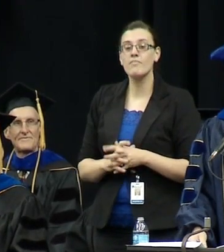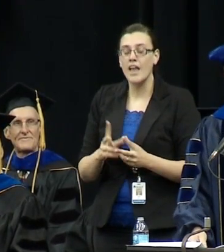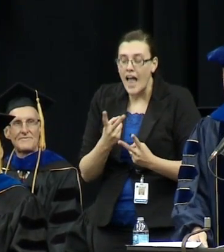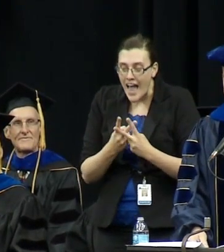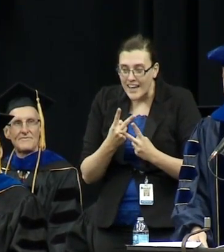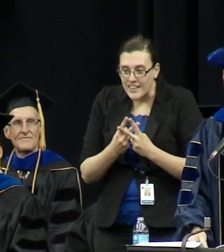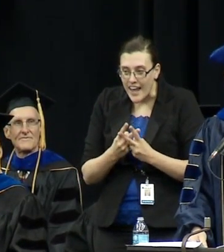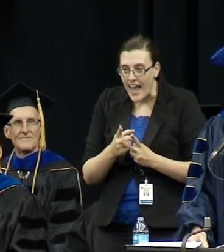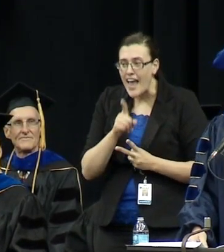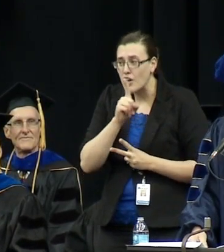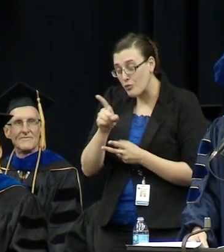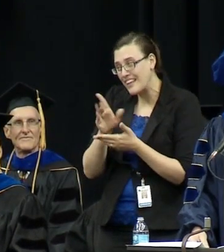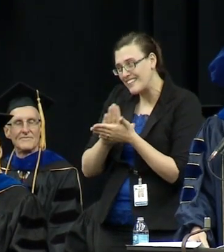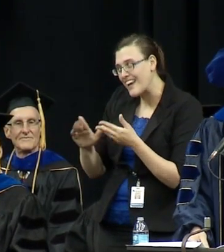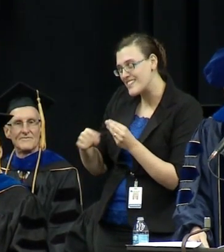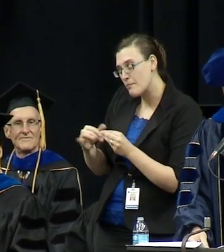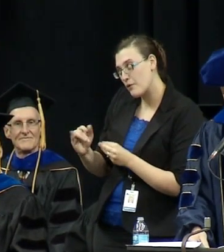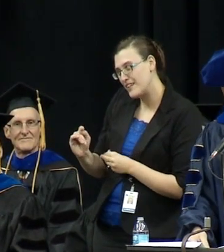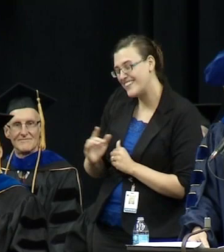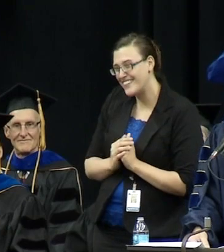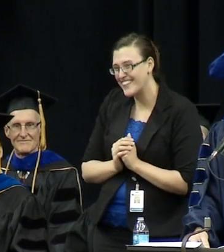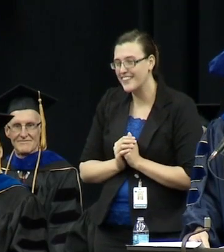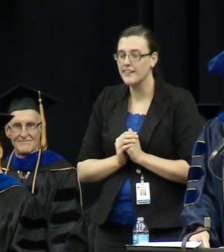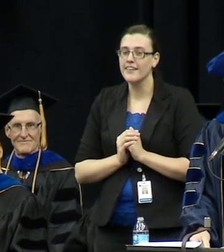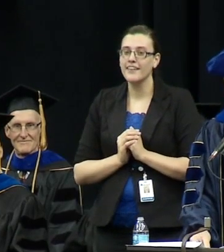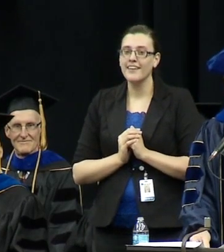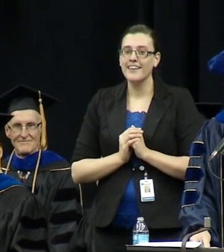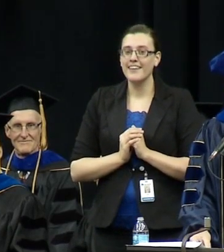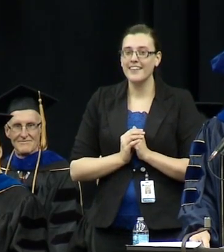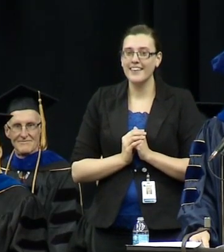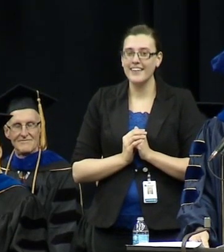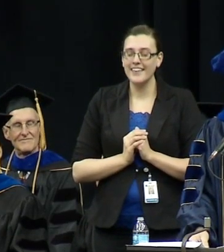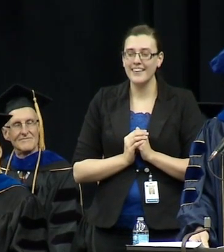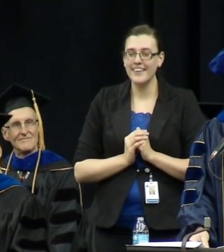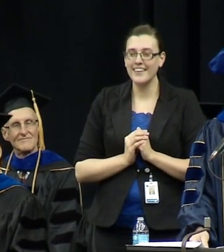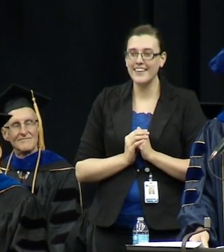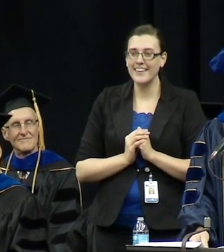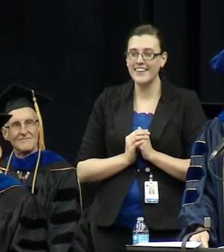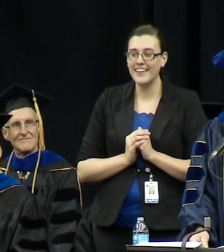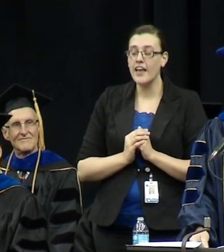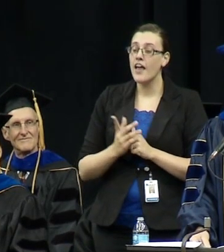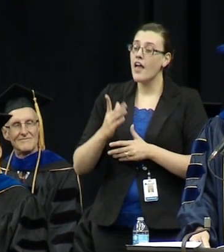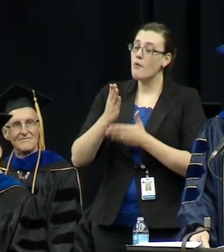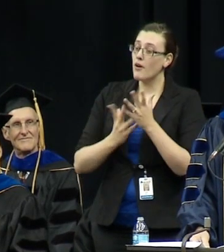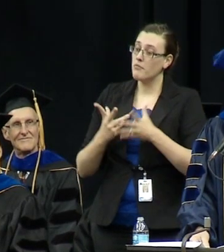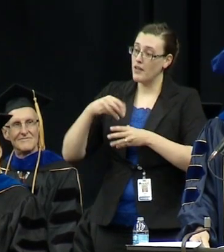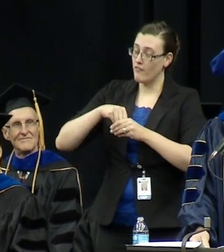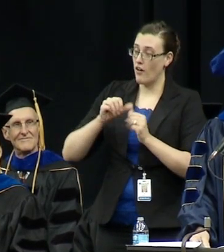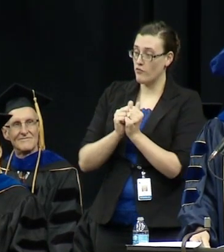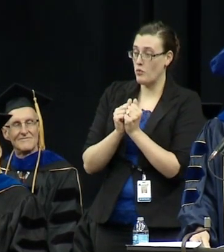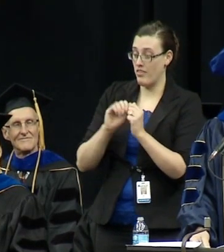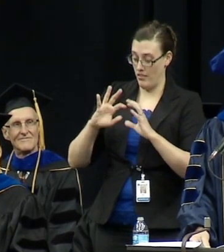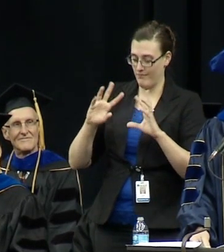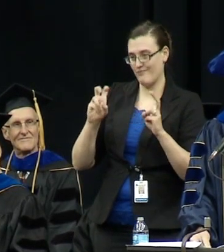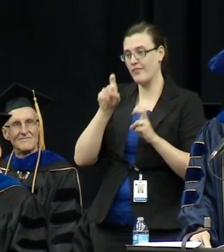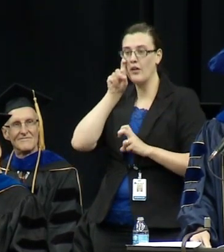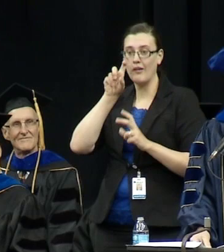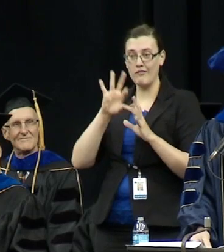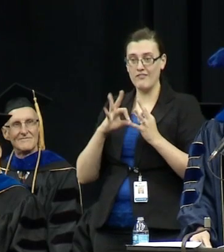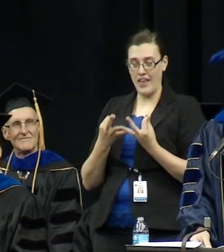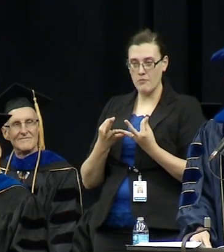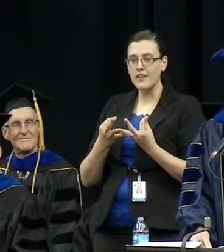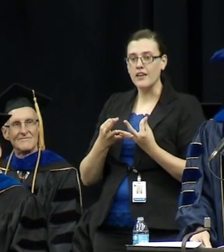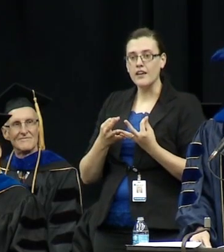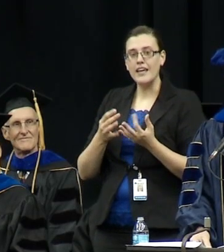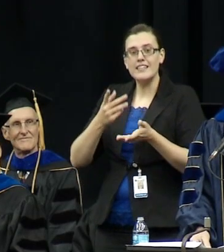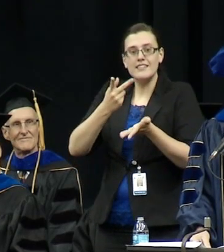Hashtag, and are very nice about it. And part of being a member of the University of Iowa family means looking out for one another and helping each